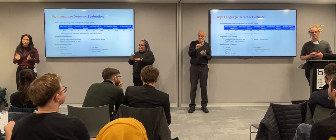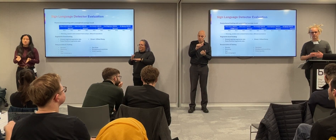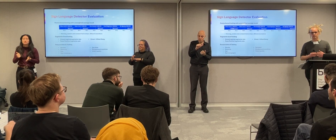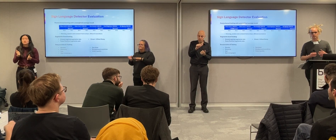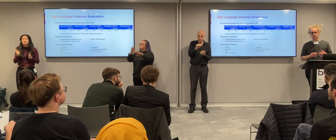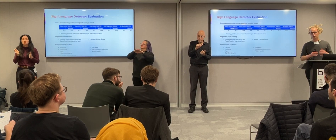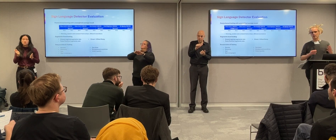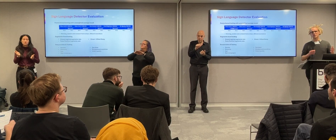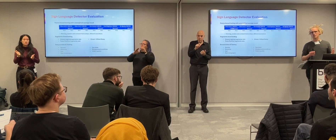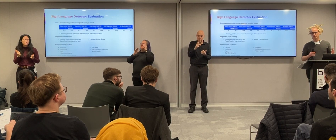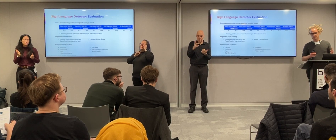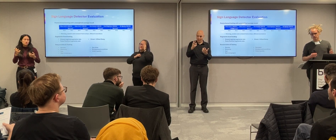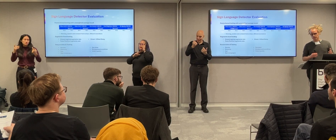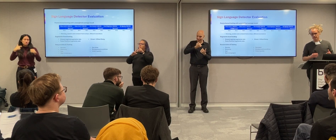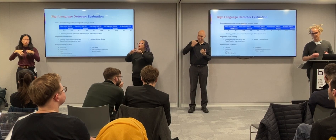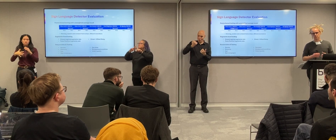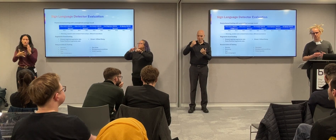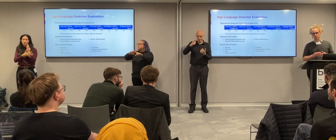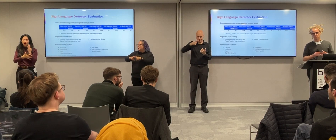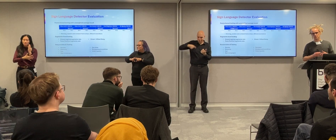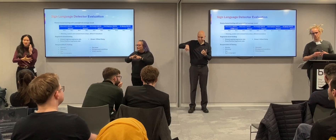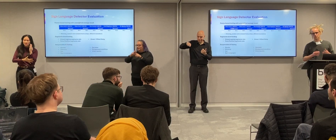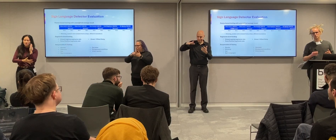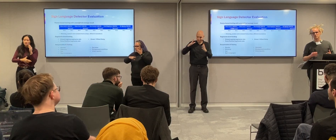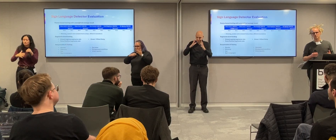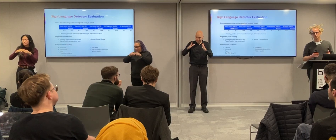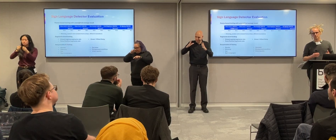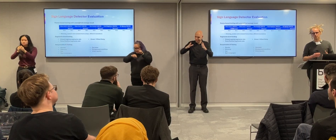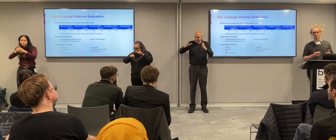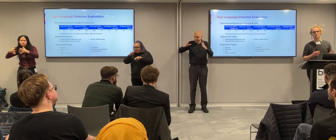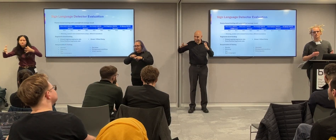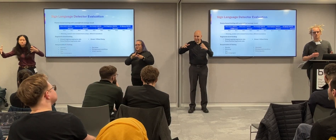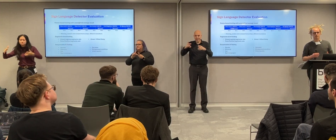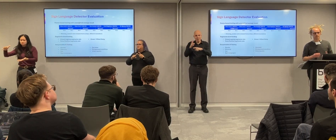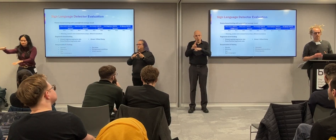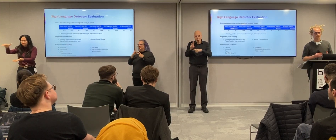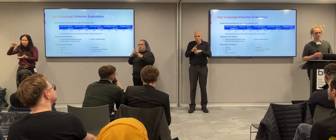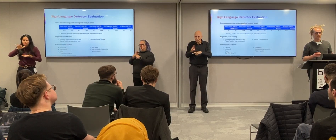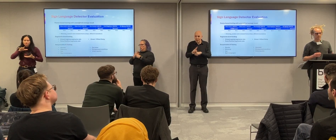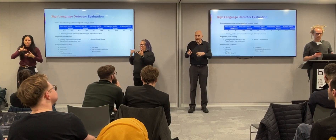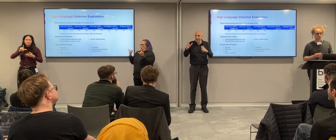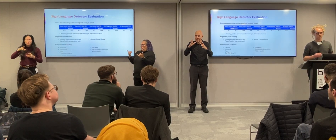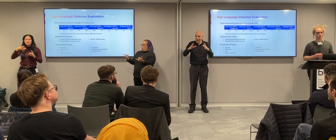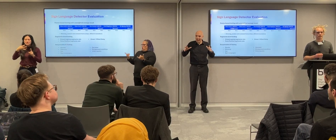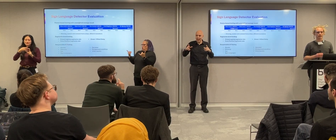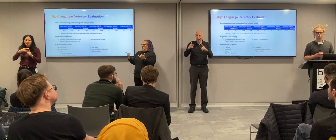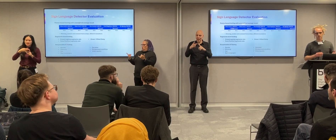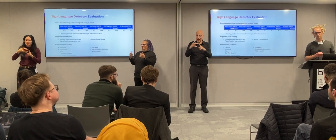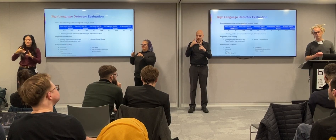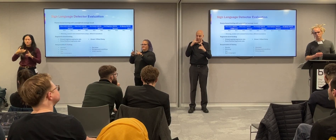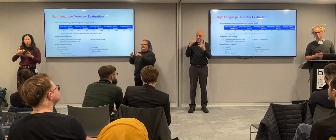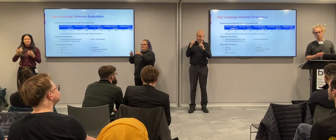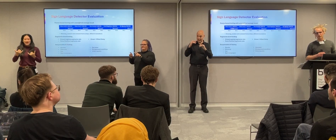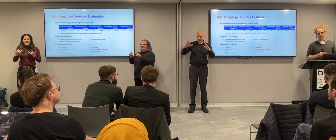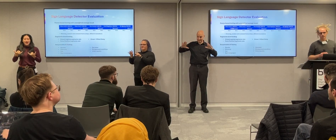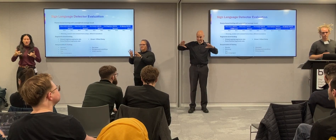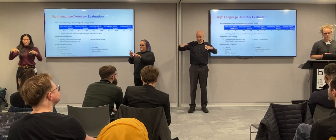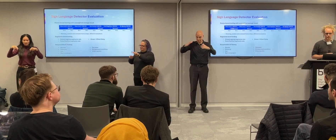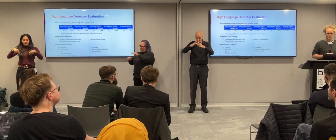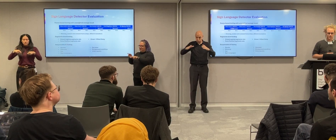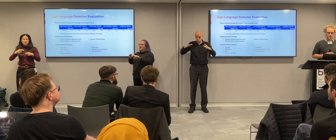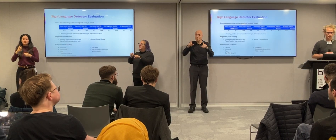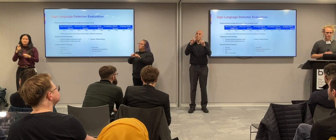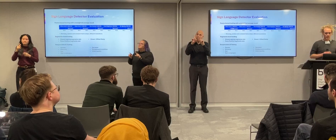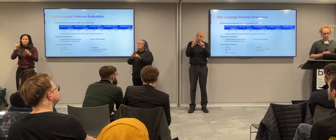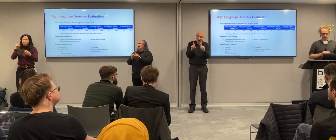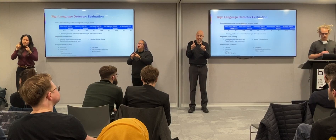vocabularies that we test. We should use current test set, but I actually would